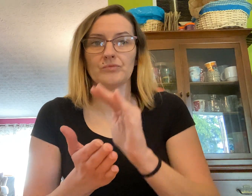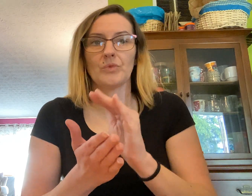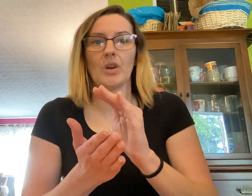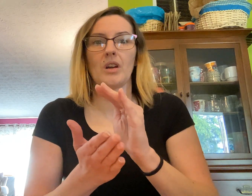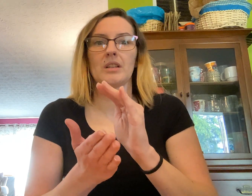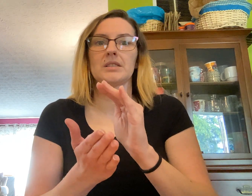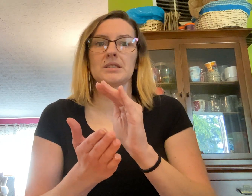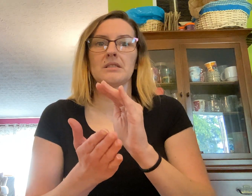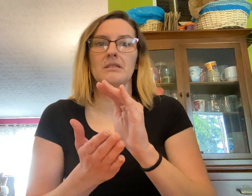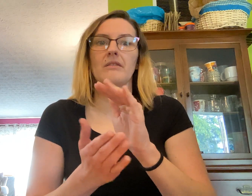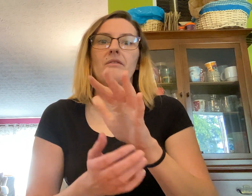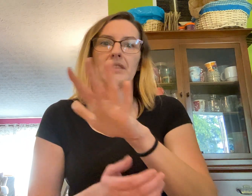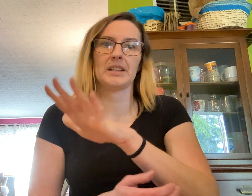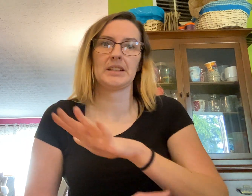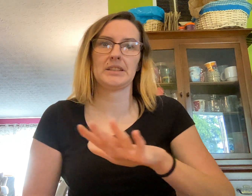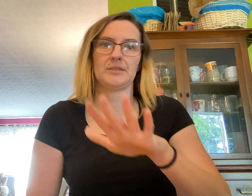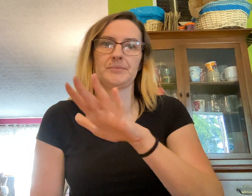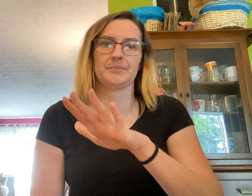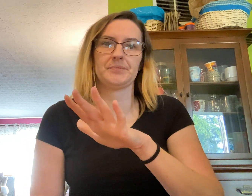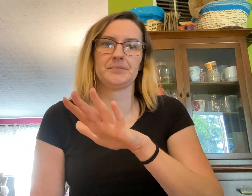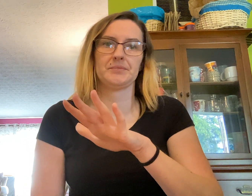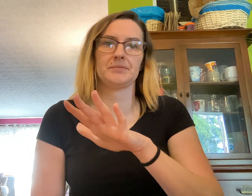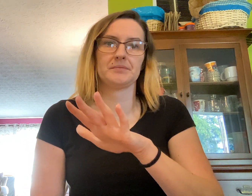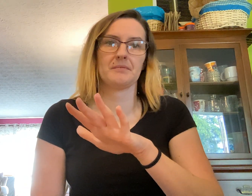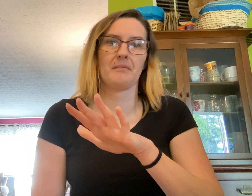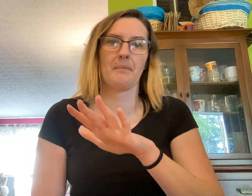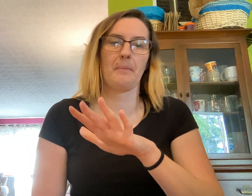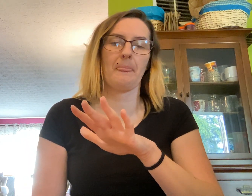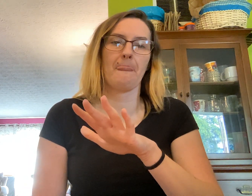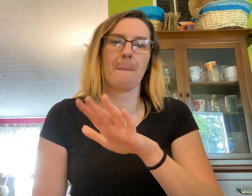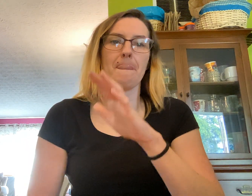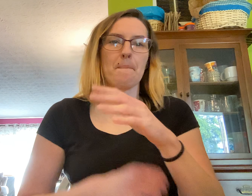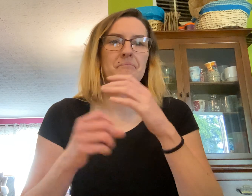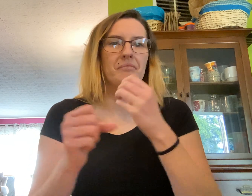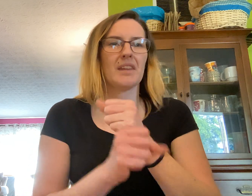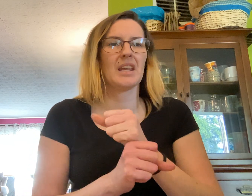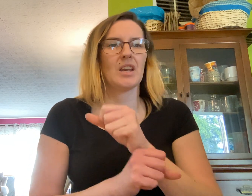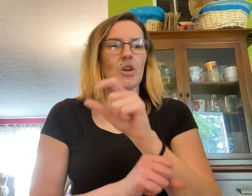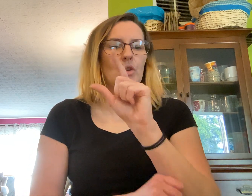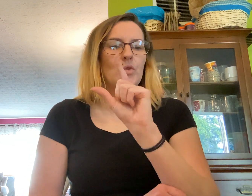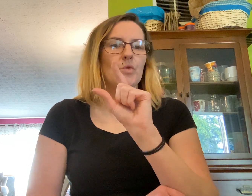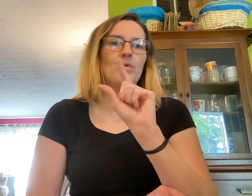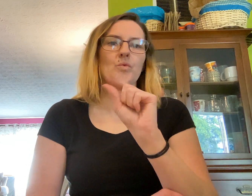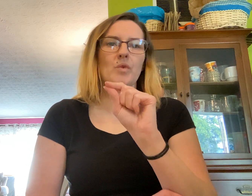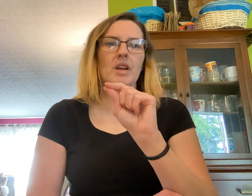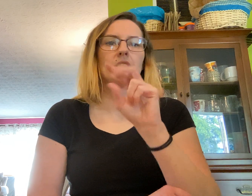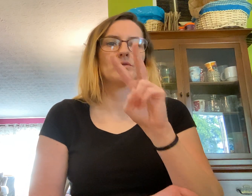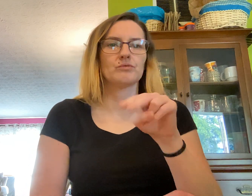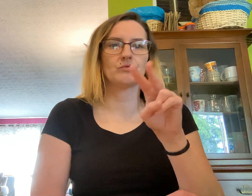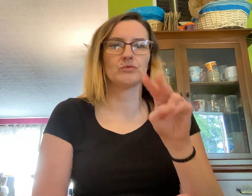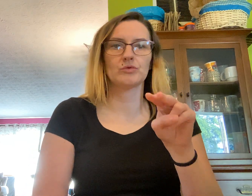As of late 2022, spotted lanternflies have been reported in 14 states. Thus,